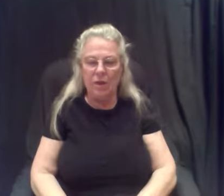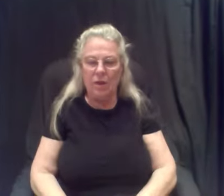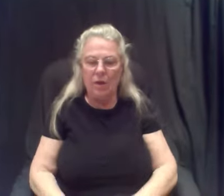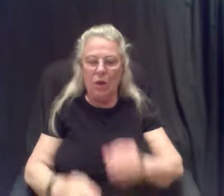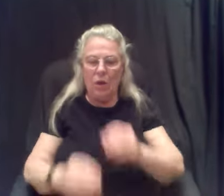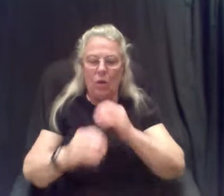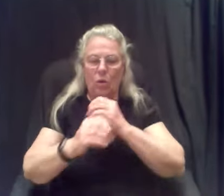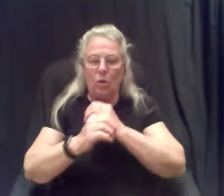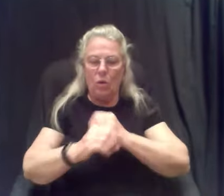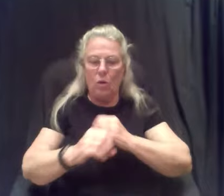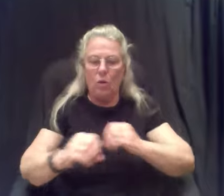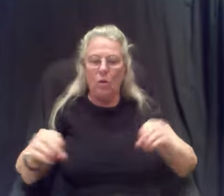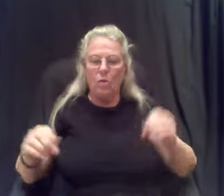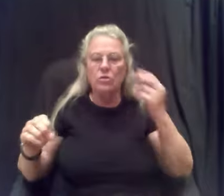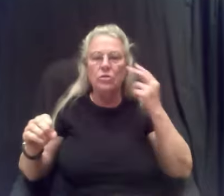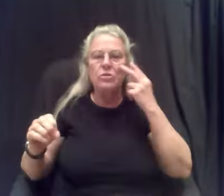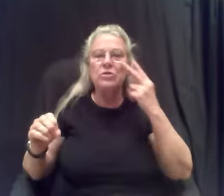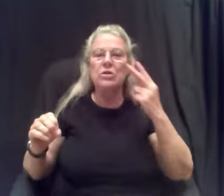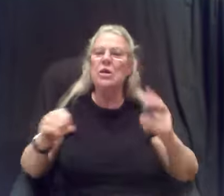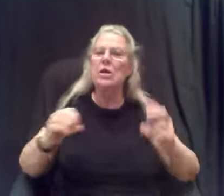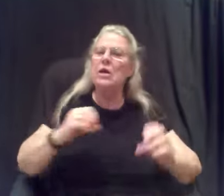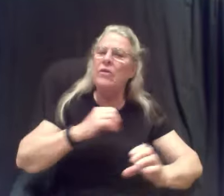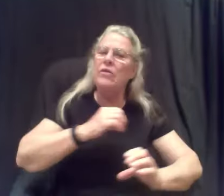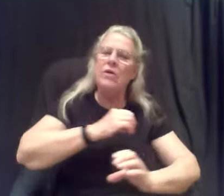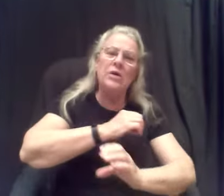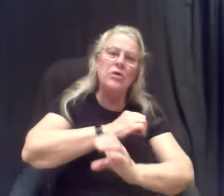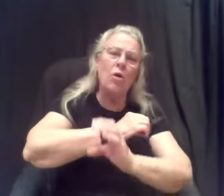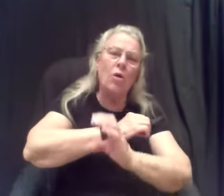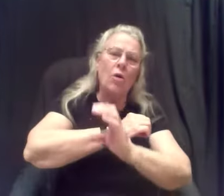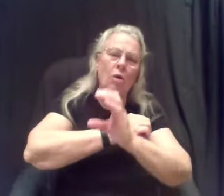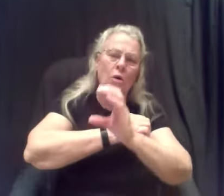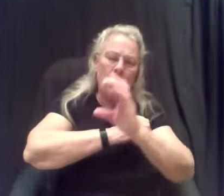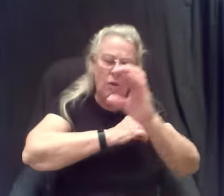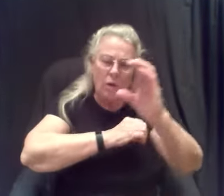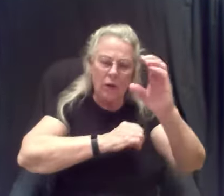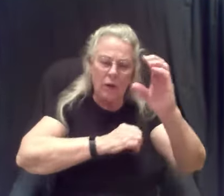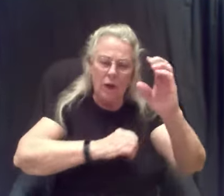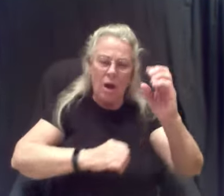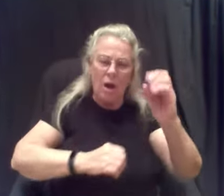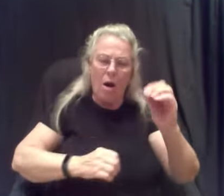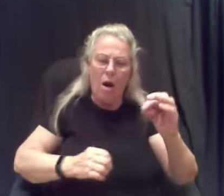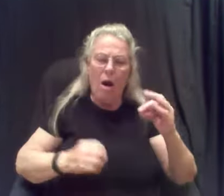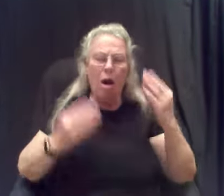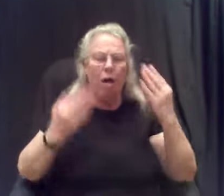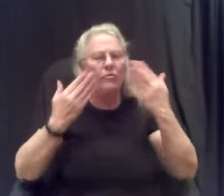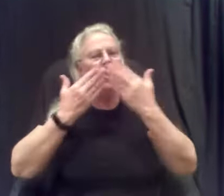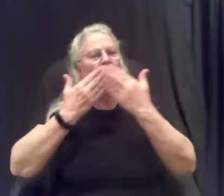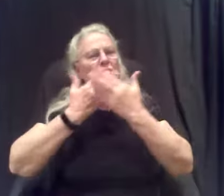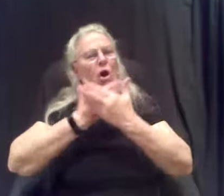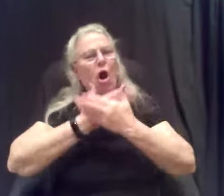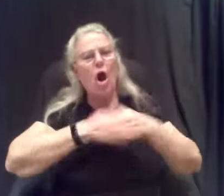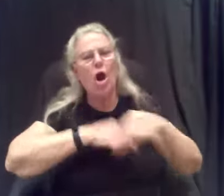Oh, to see the dawn of the darkest